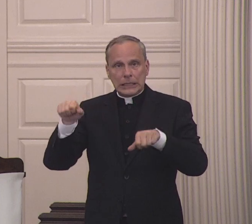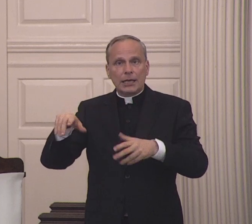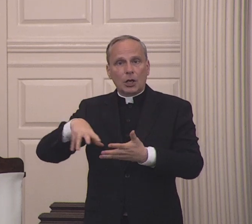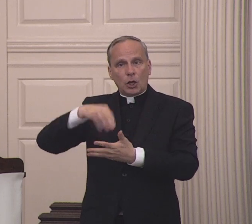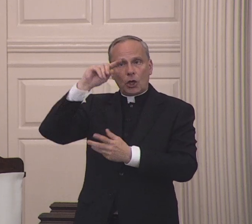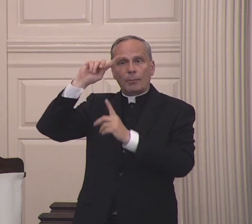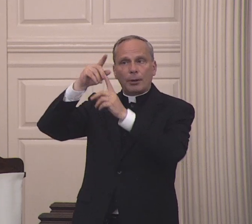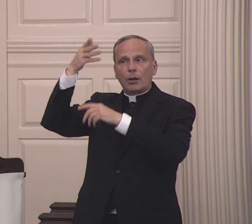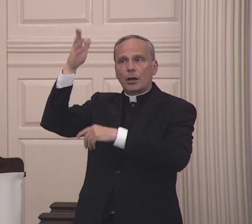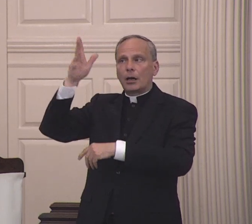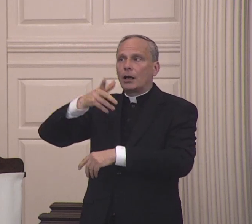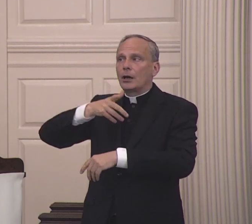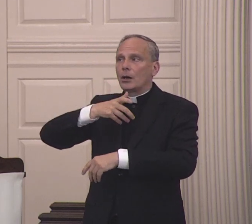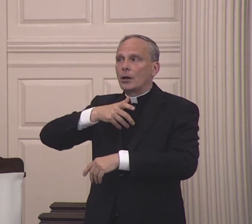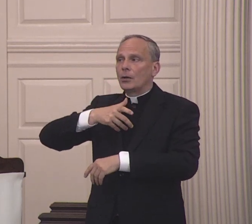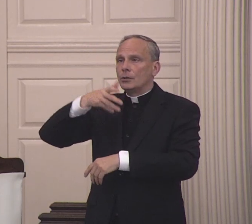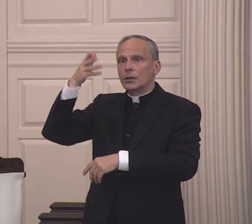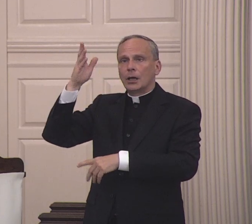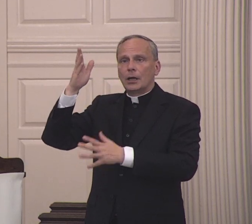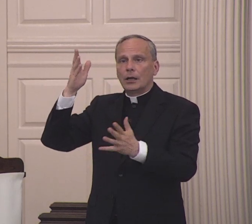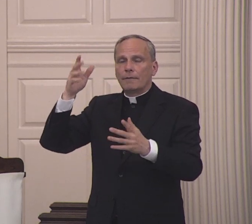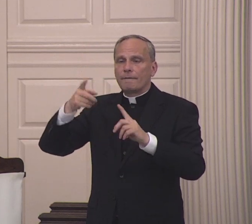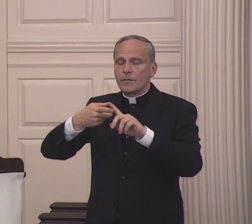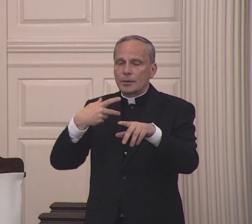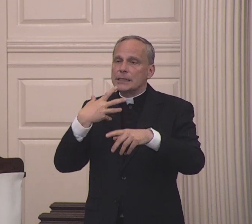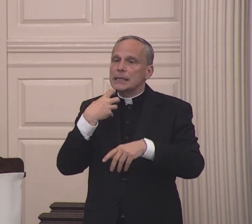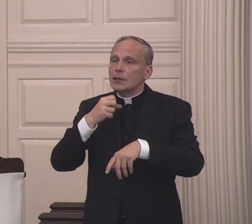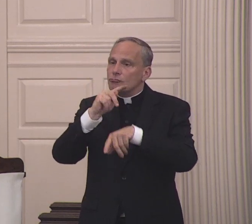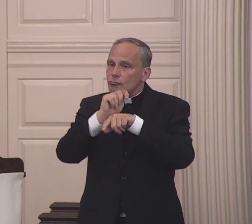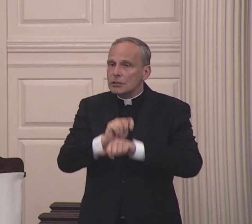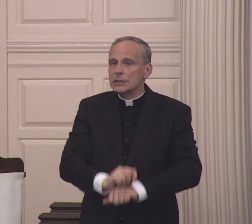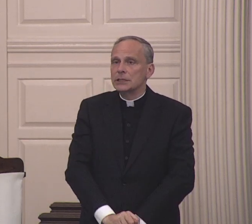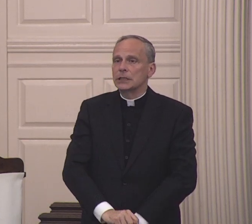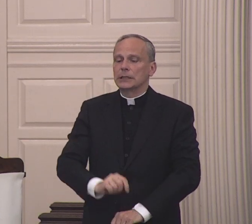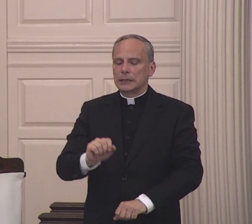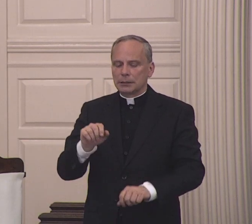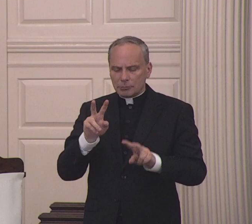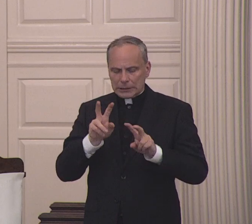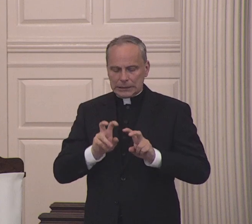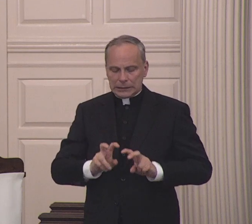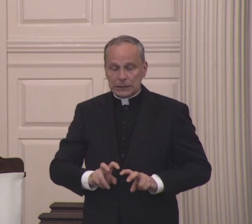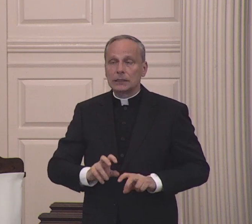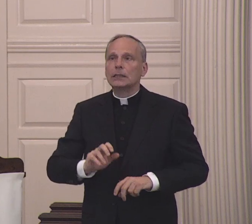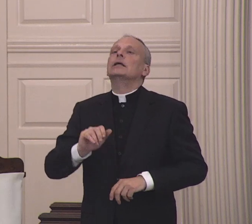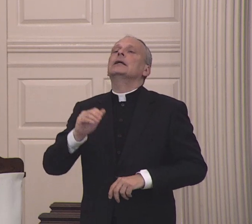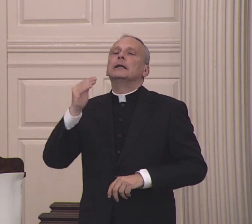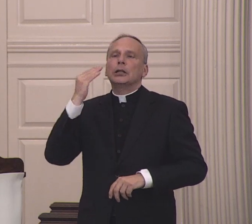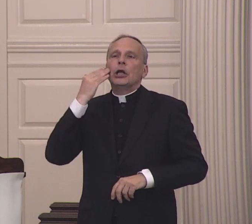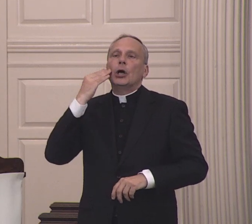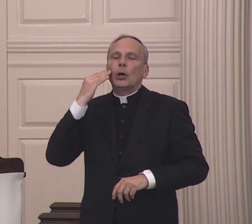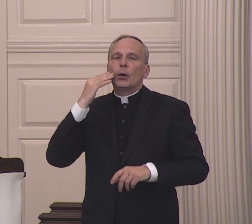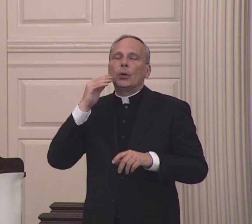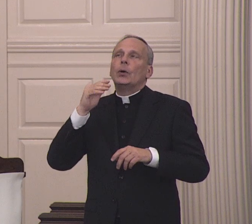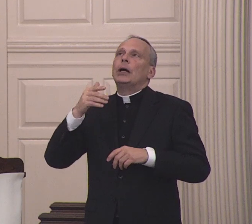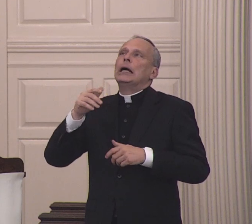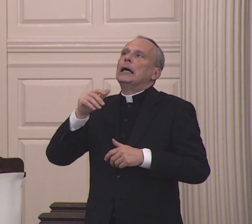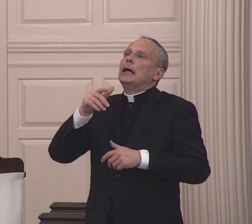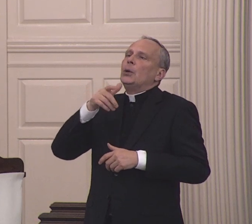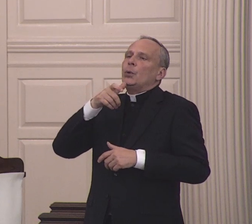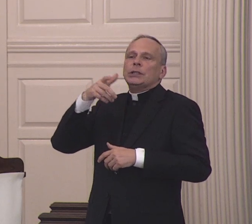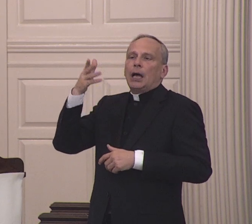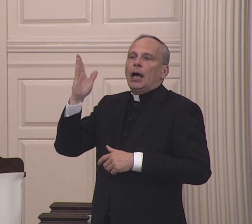God from sacred tradition. All these things can be sources of knowing something about our